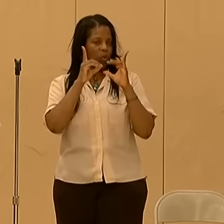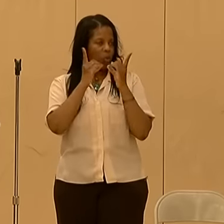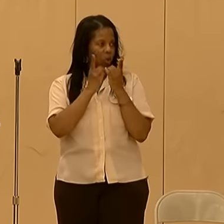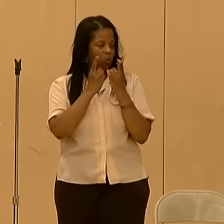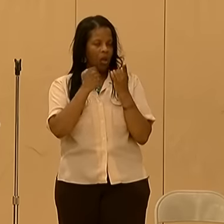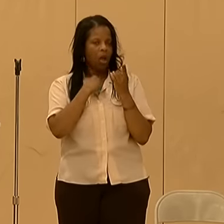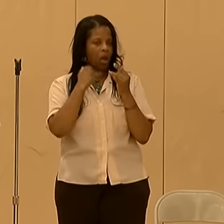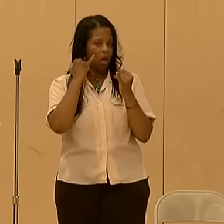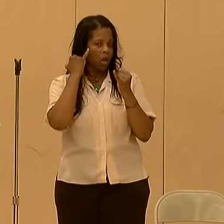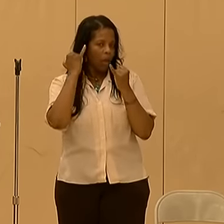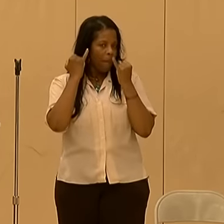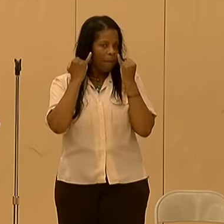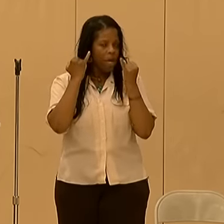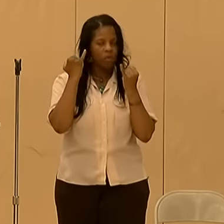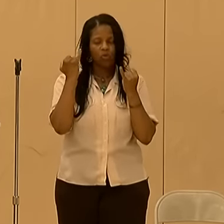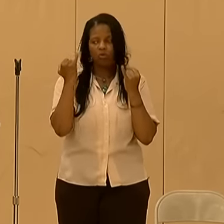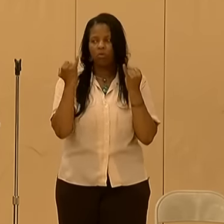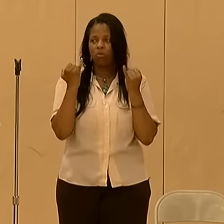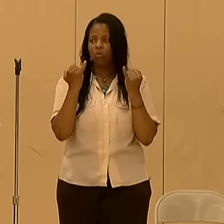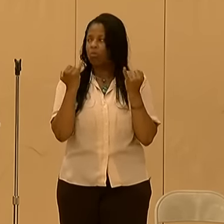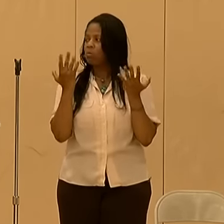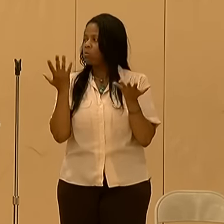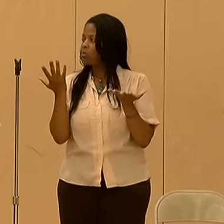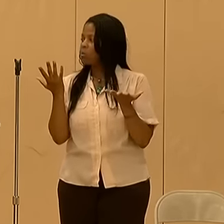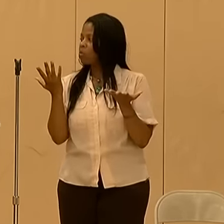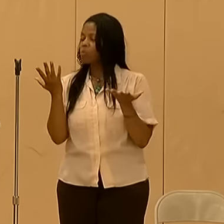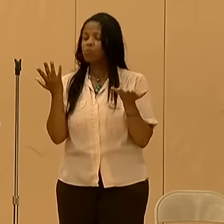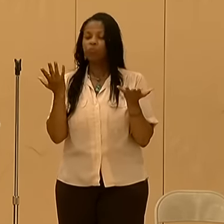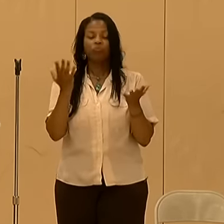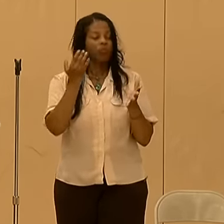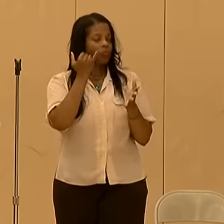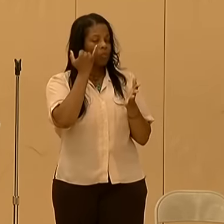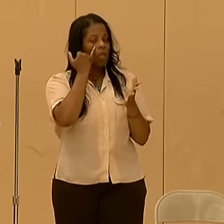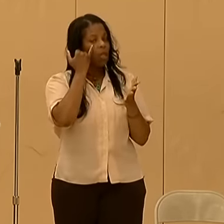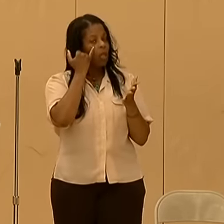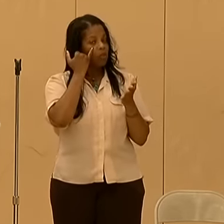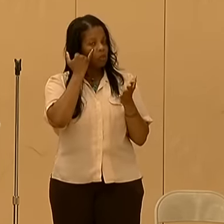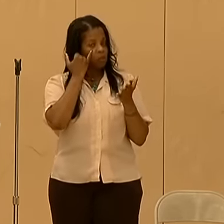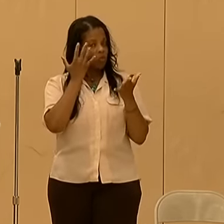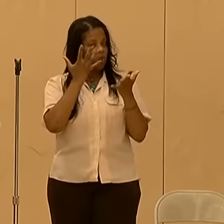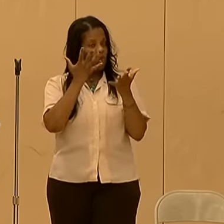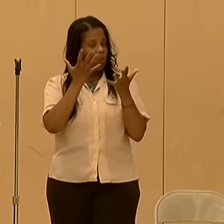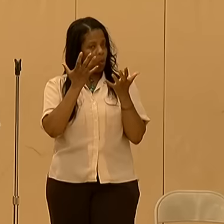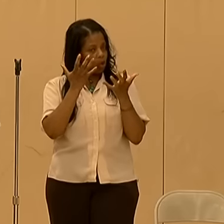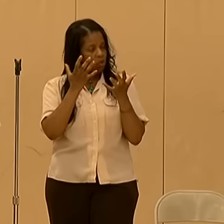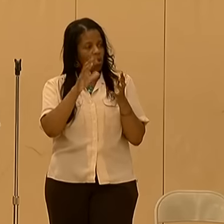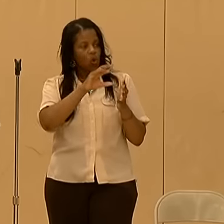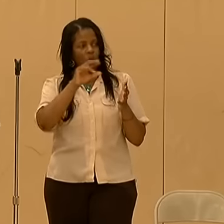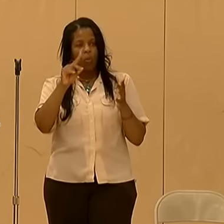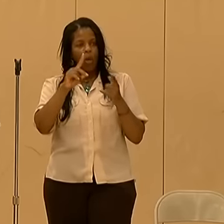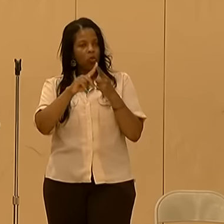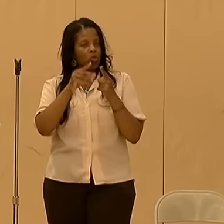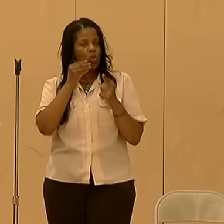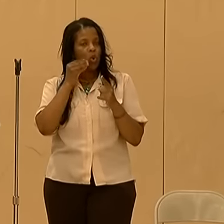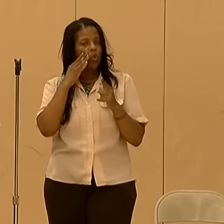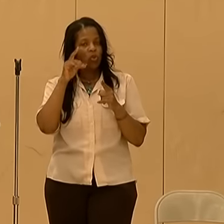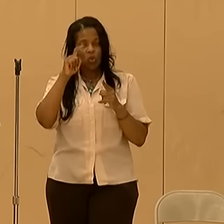imagine it's a commander. If residents want, when we do repopulate, will they